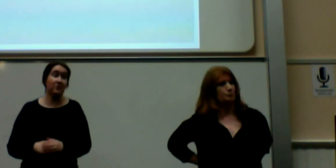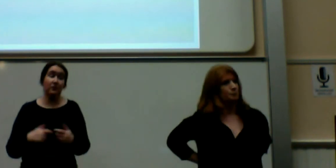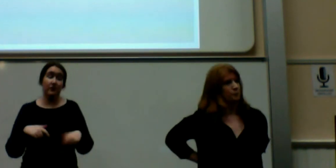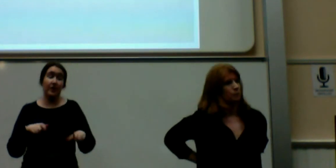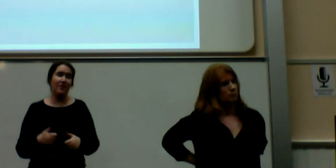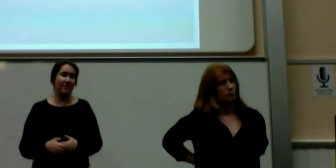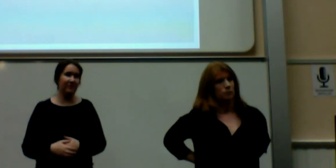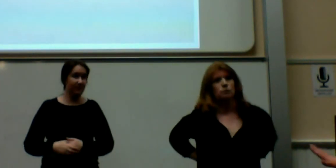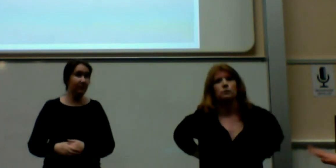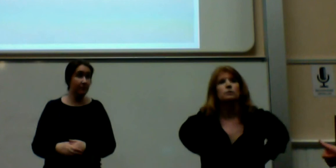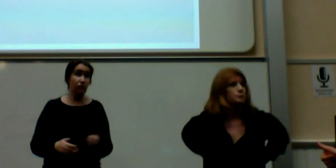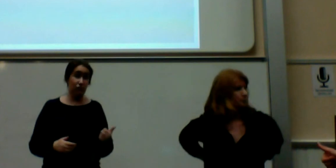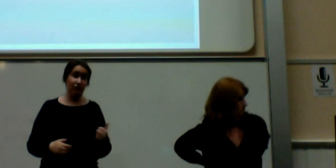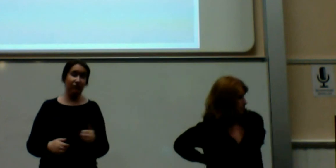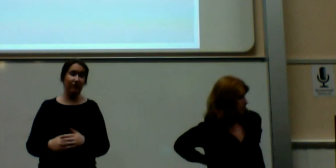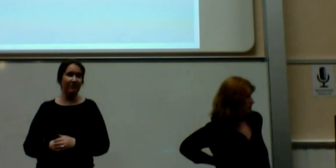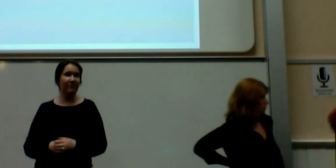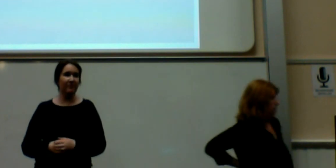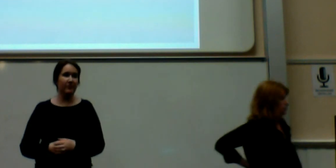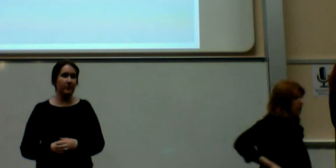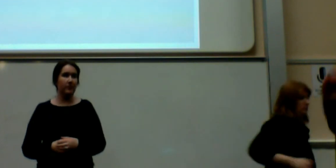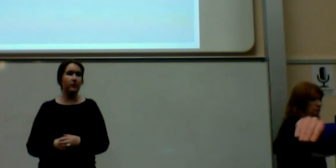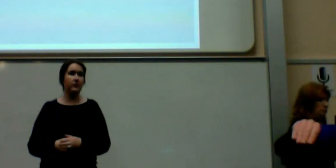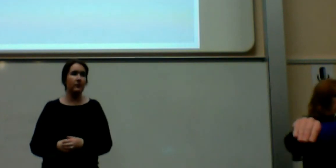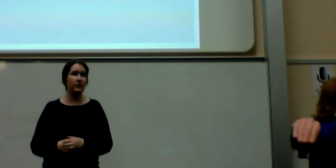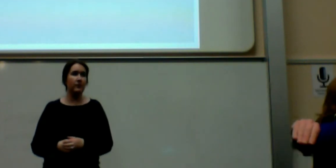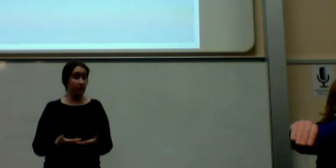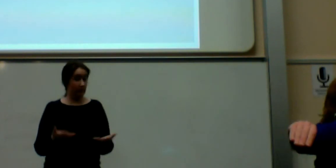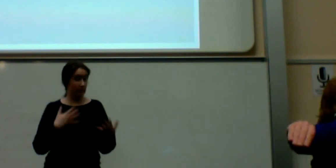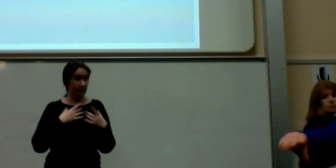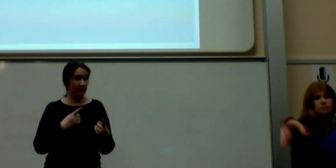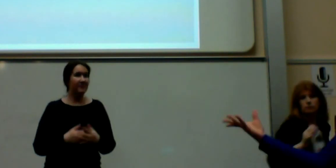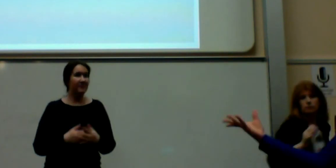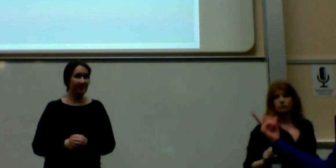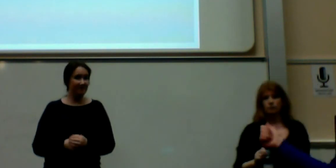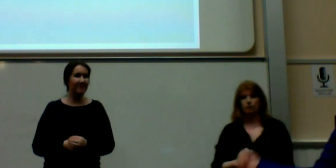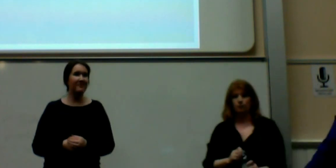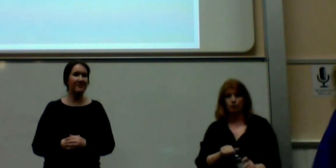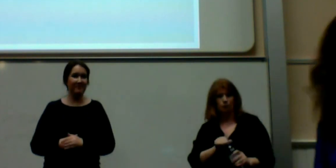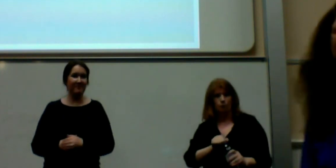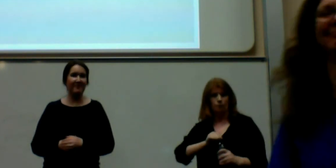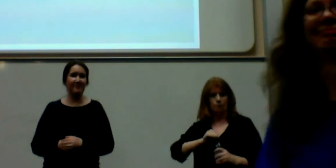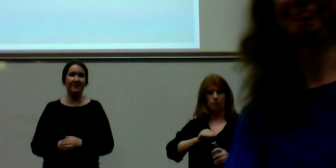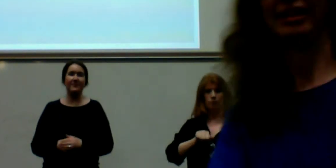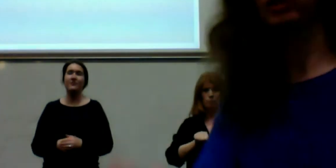interpreter need a break? Okay, are you sure? Okay, well, should we shut down the live stream? Mm-hmm.